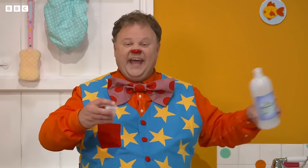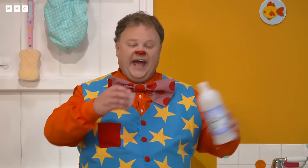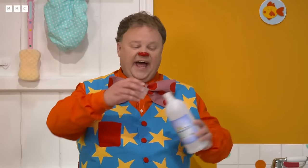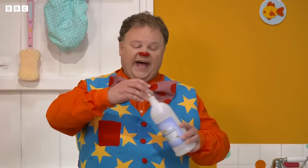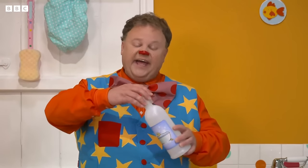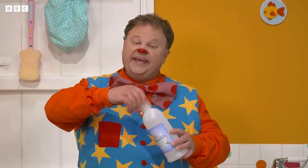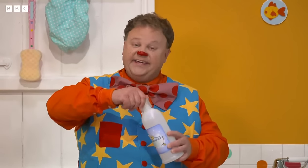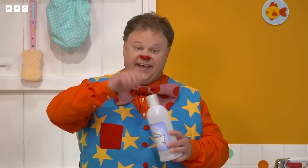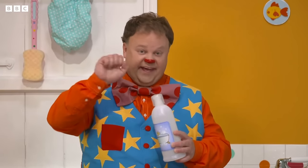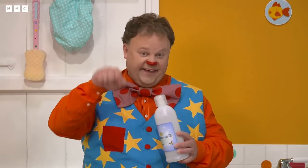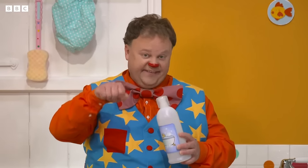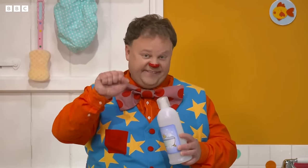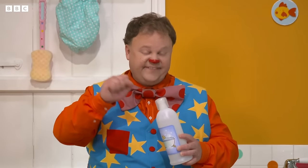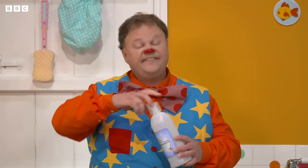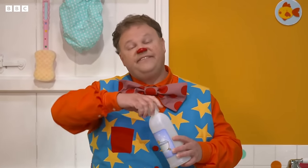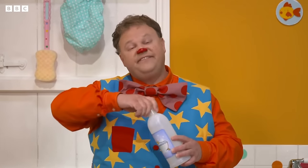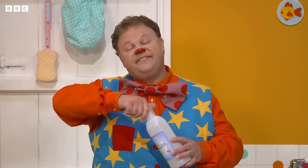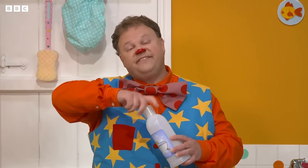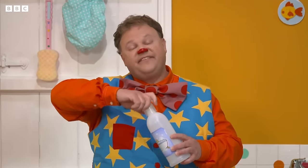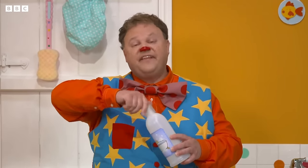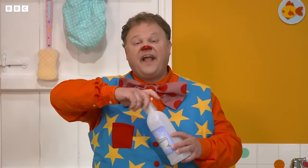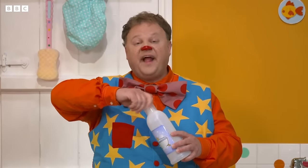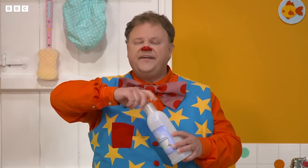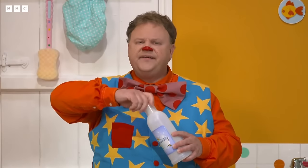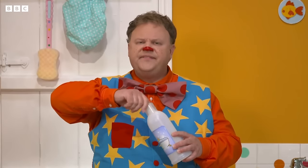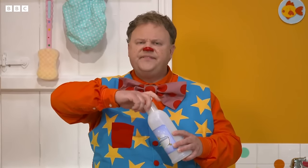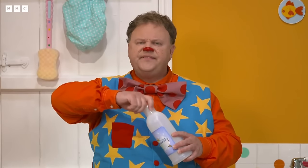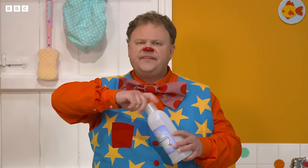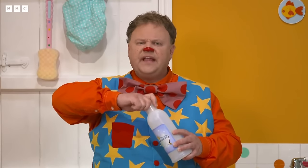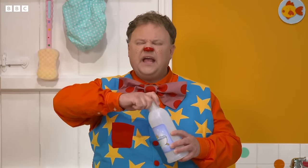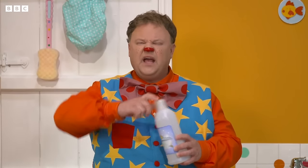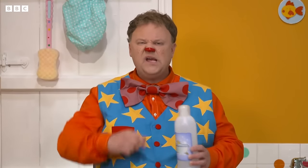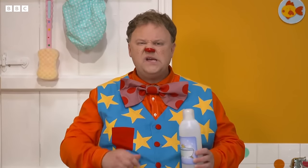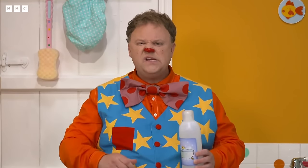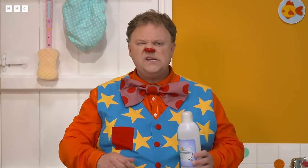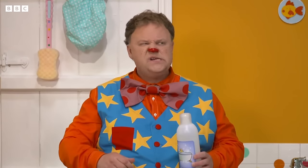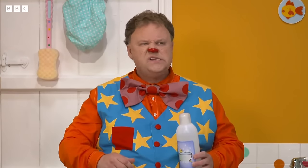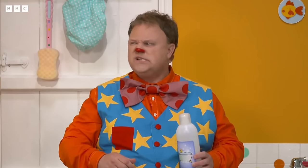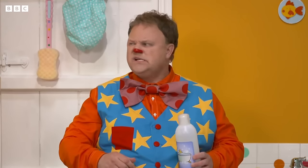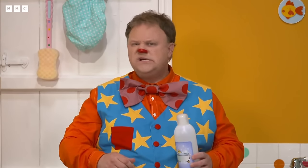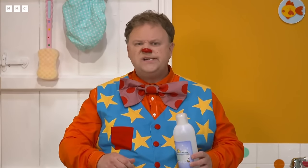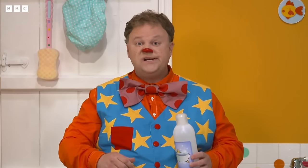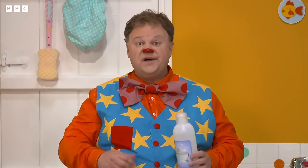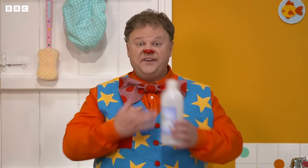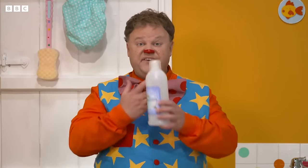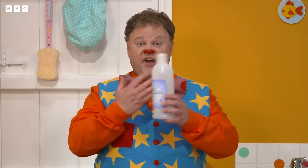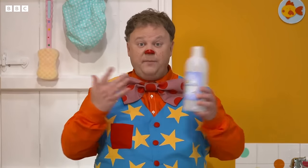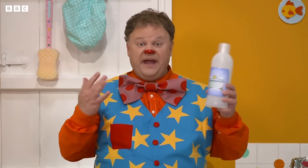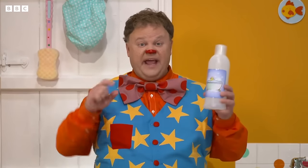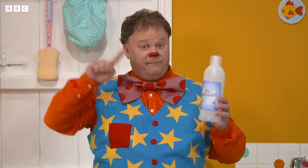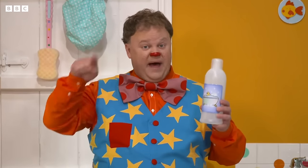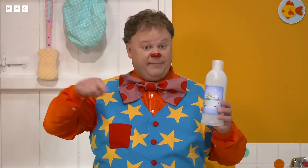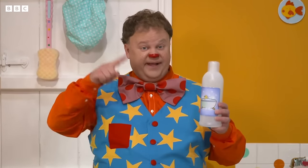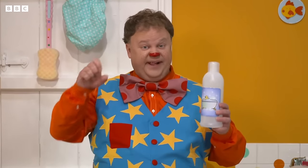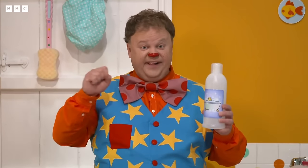Tumble. Yes? I think you might have added too many bubbles to Tumble Ted's bath, Mr. Tumble. Too many